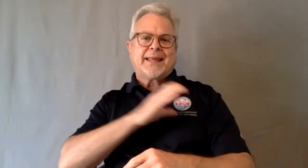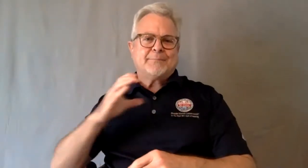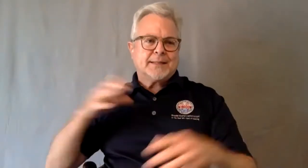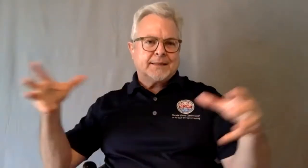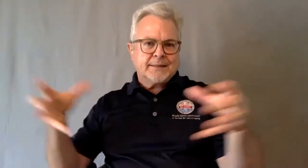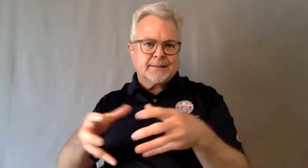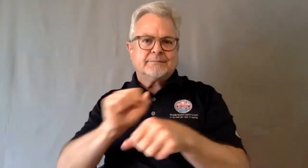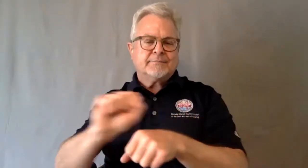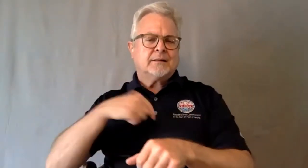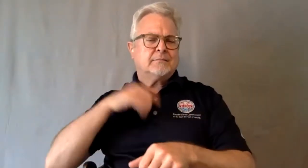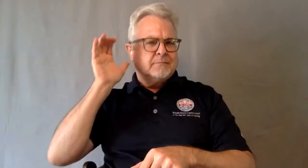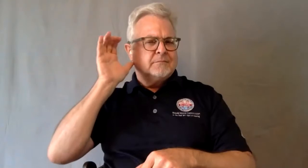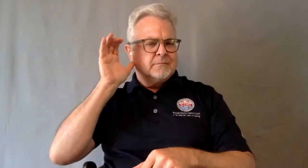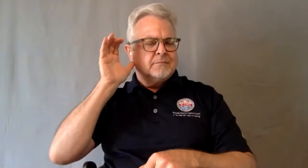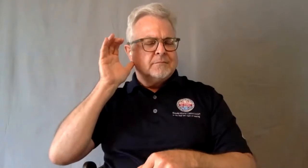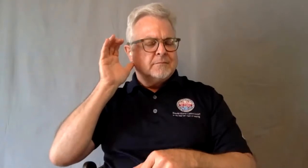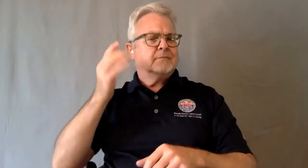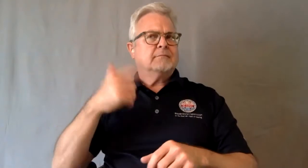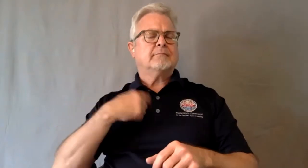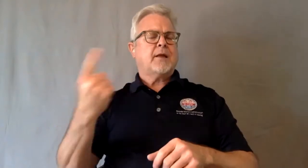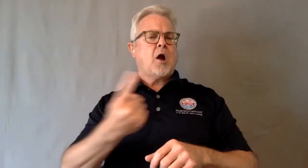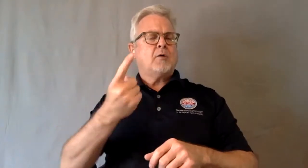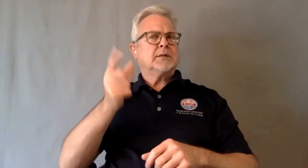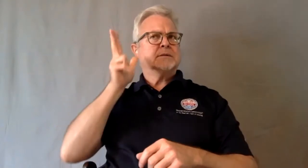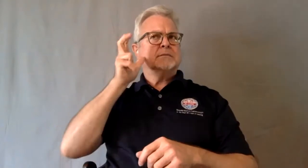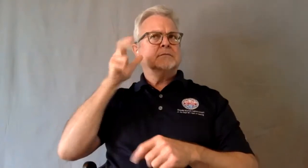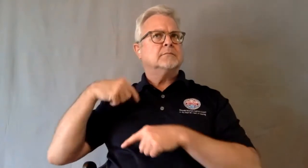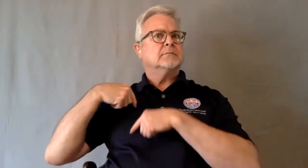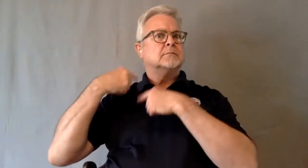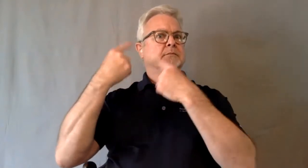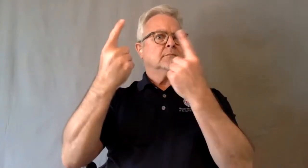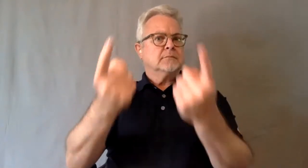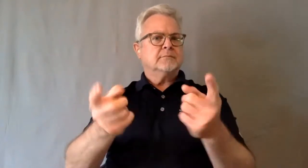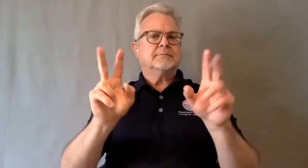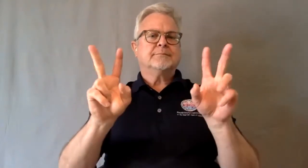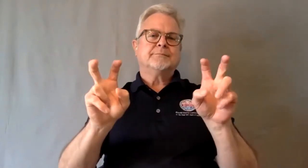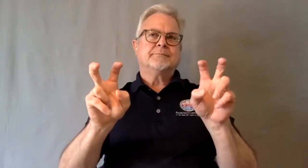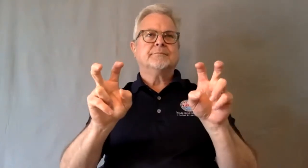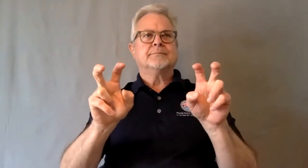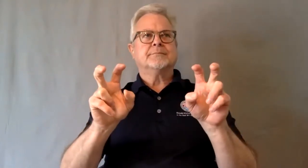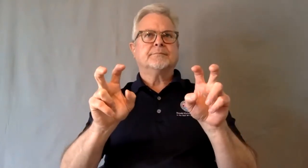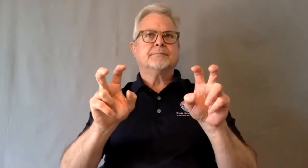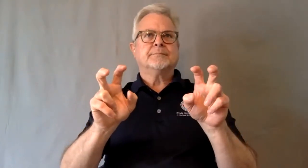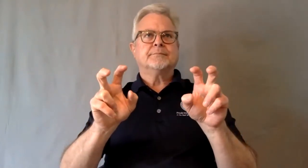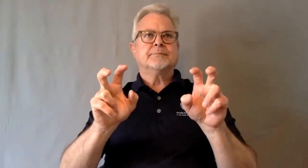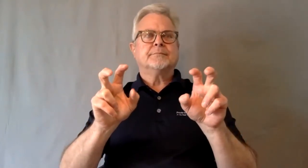information sessions and committee meetings. And I've always heard that